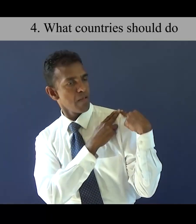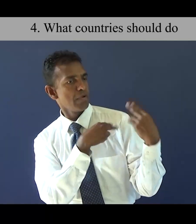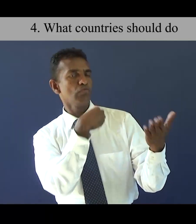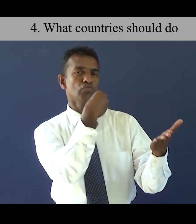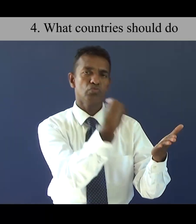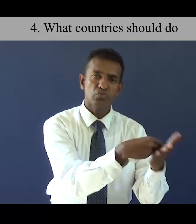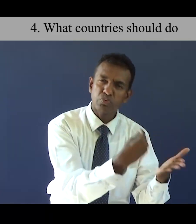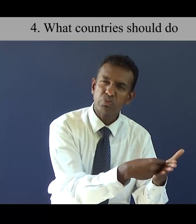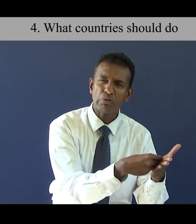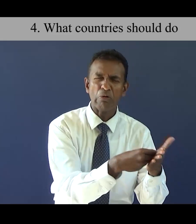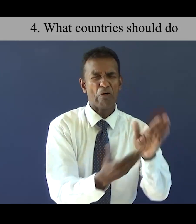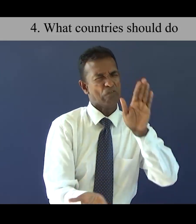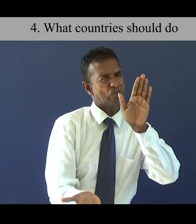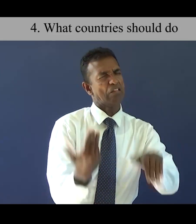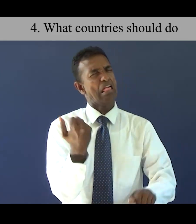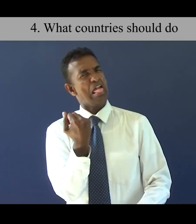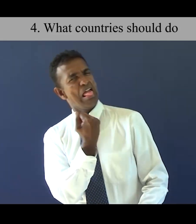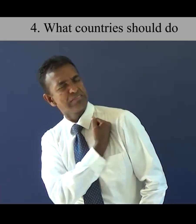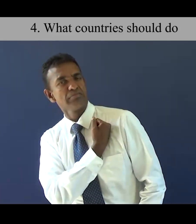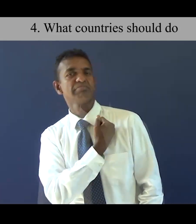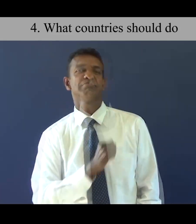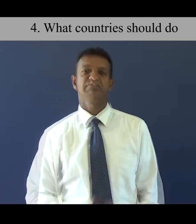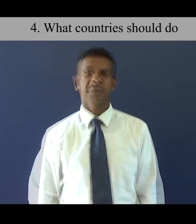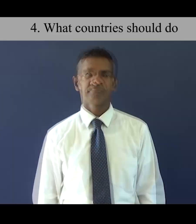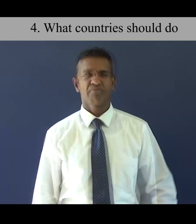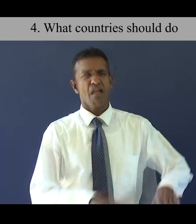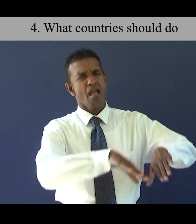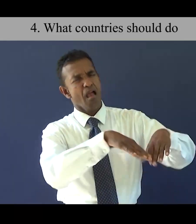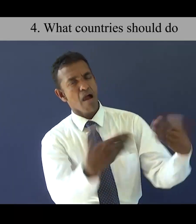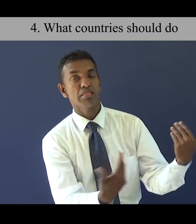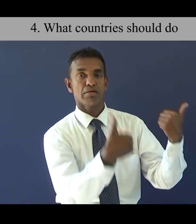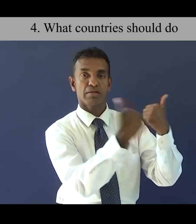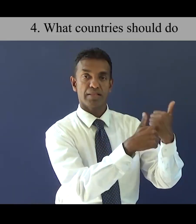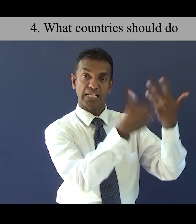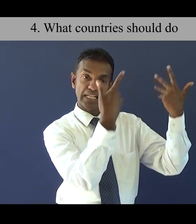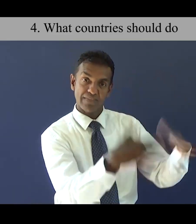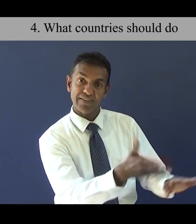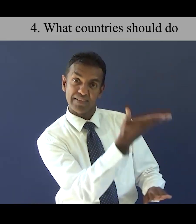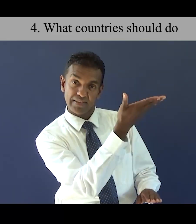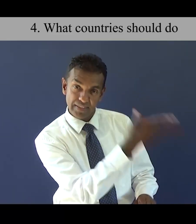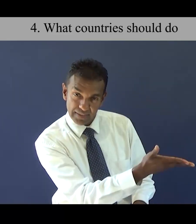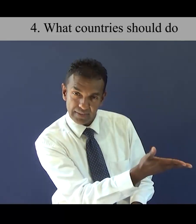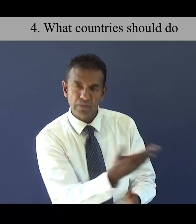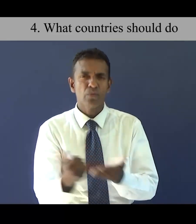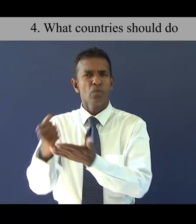making sure things are designed for everyone to use or that can